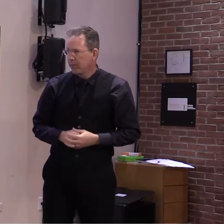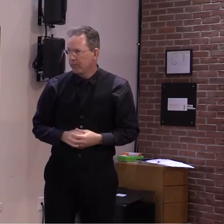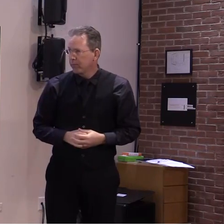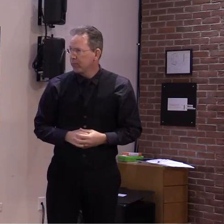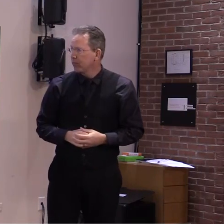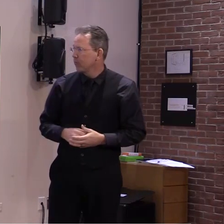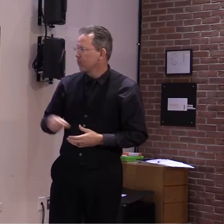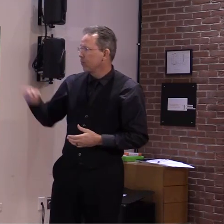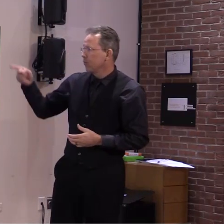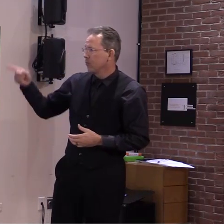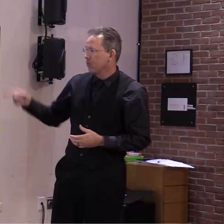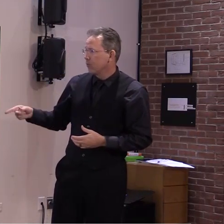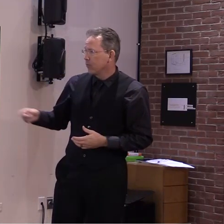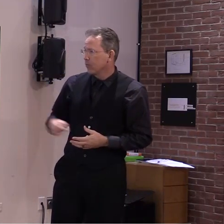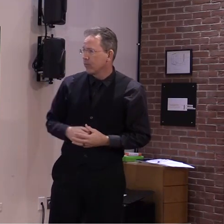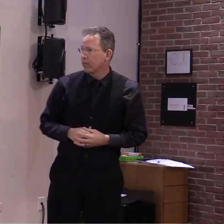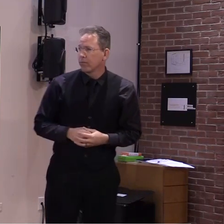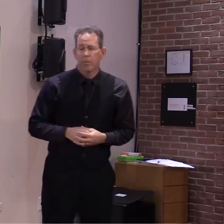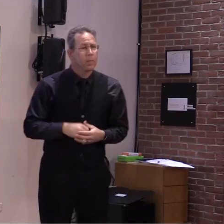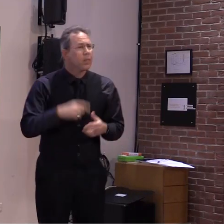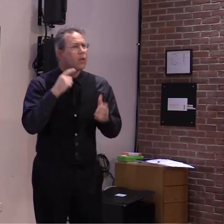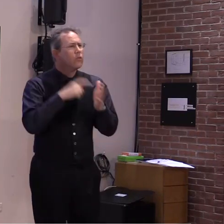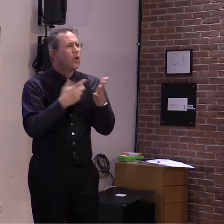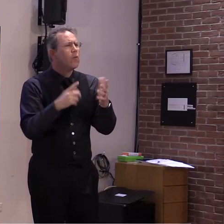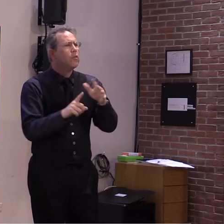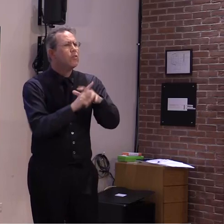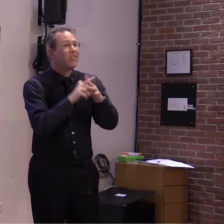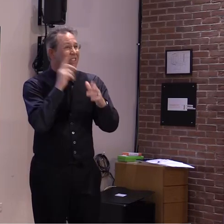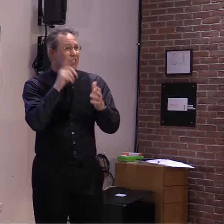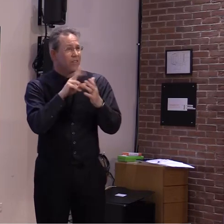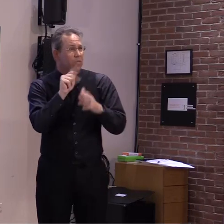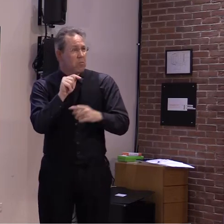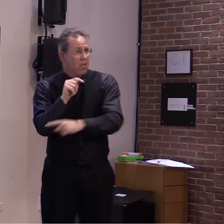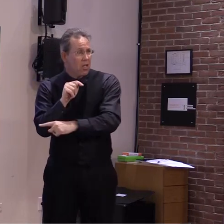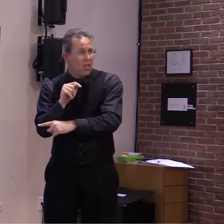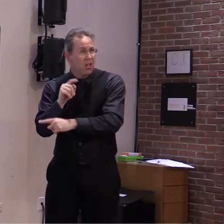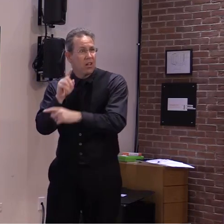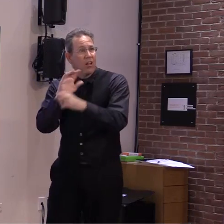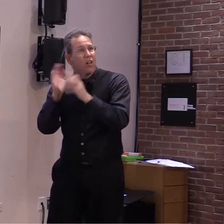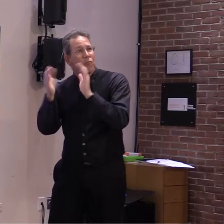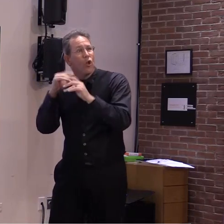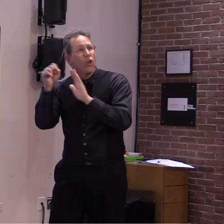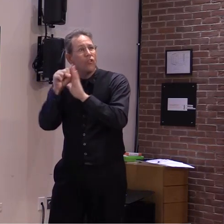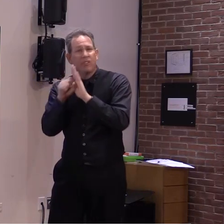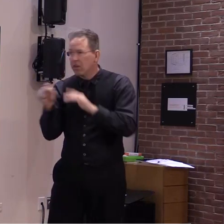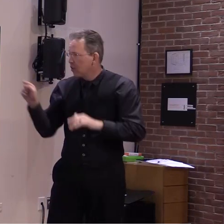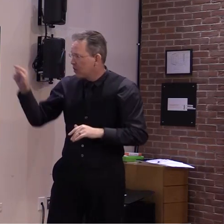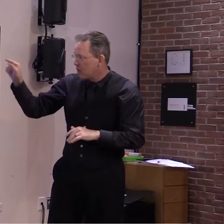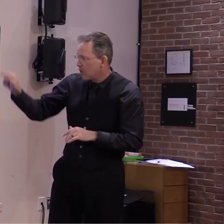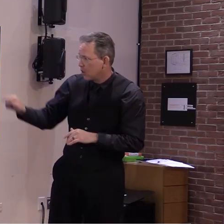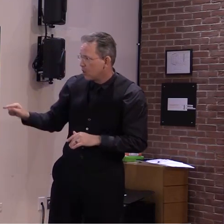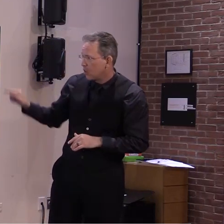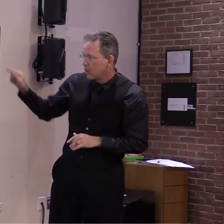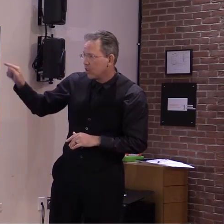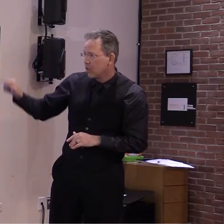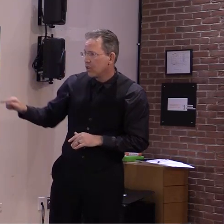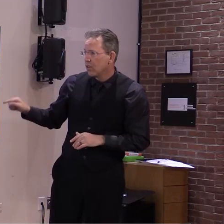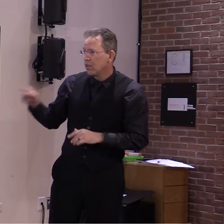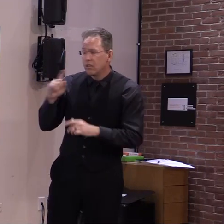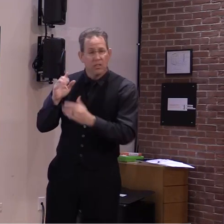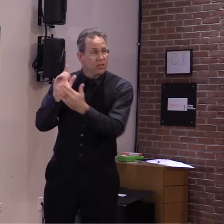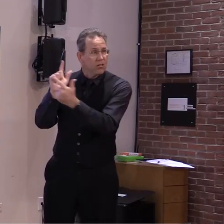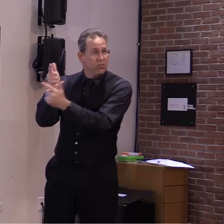states around Vermont are seeing their cases rise. And most concerning are Massachusetts and Connecticut, who are also seeing